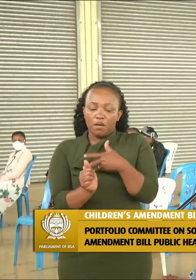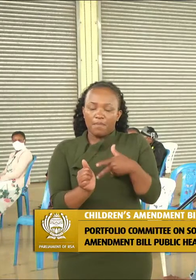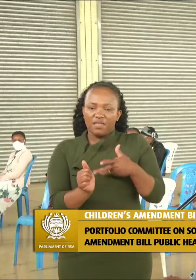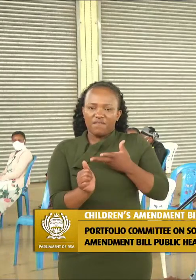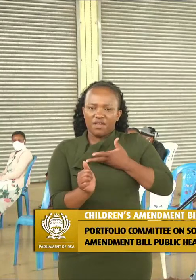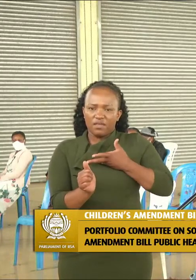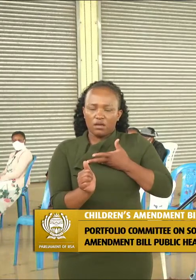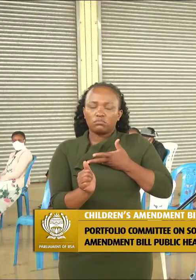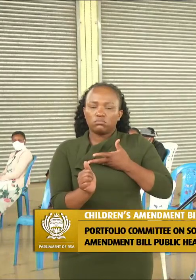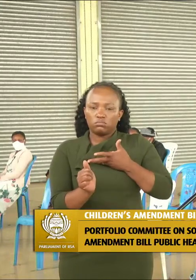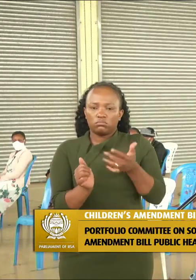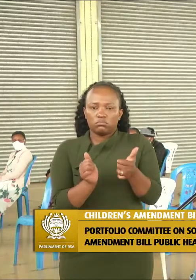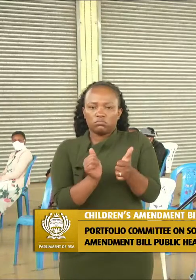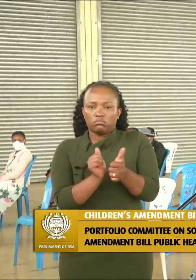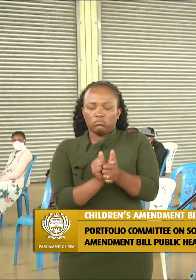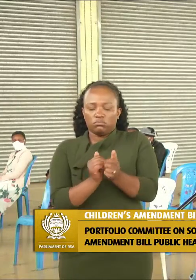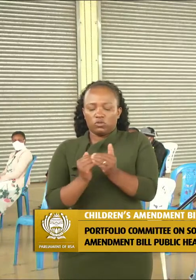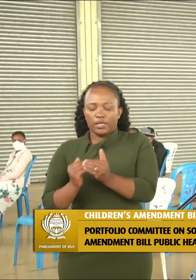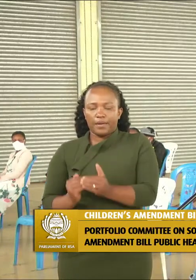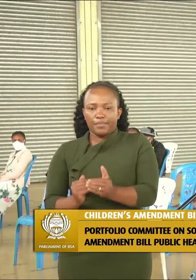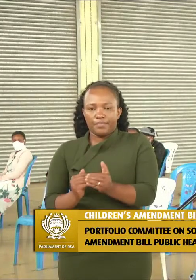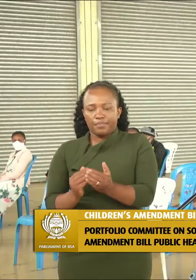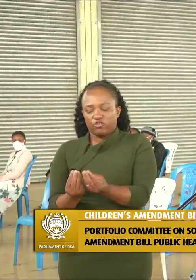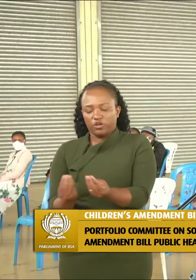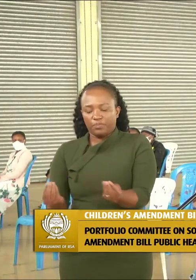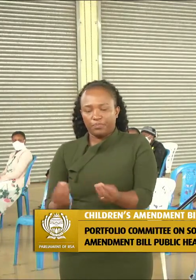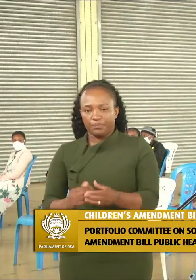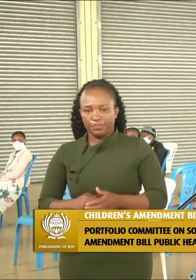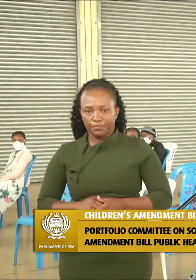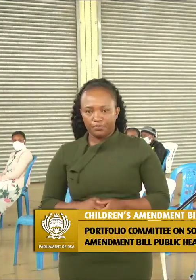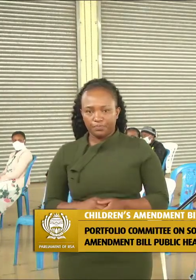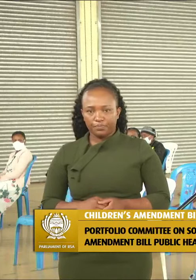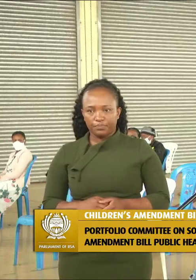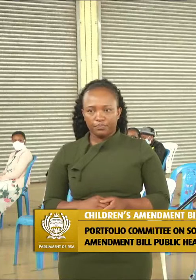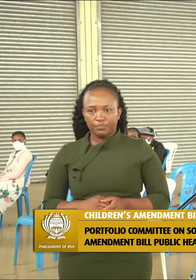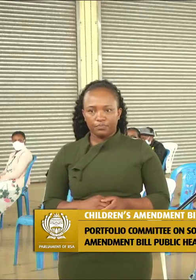abazali bebonke nabantwana bebonke.